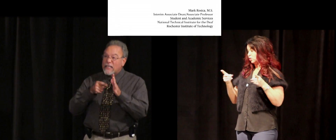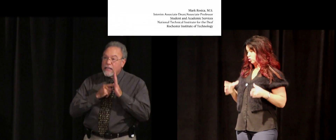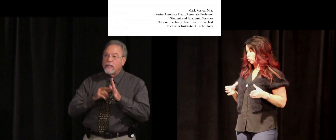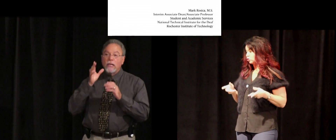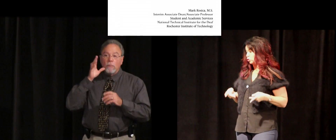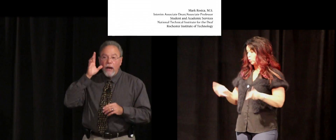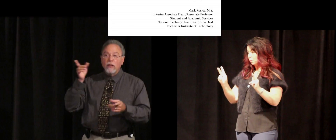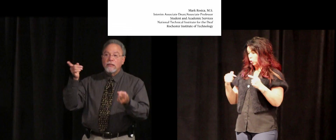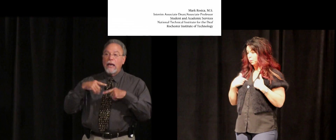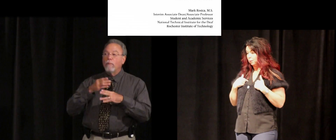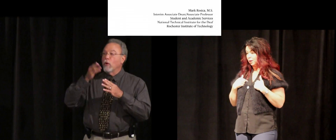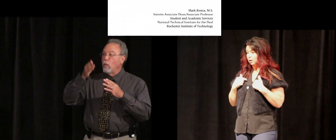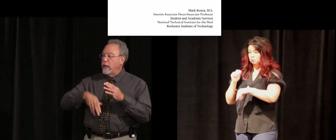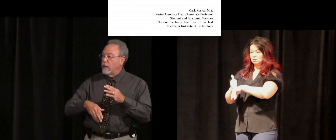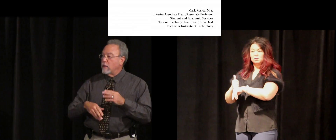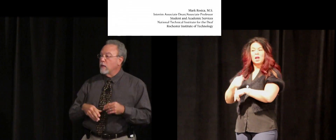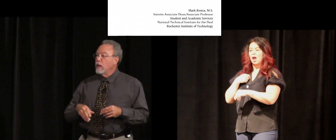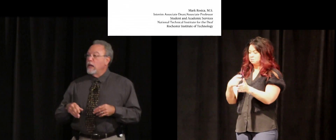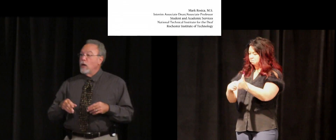Okay.